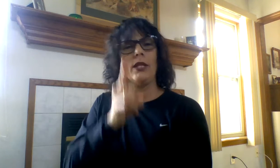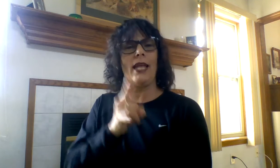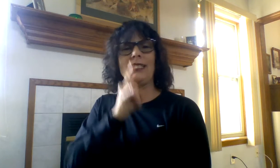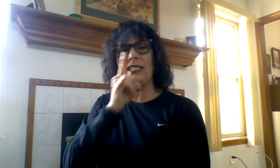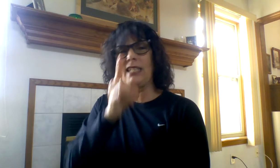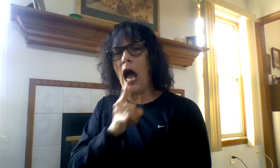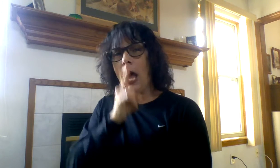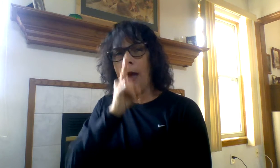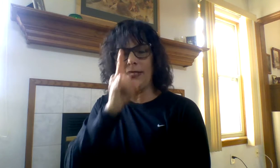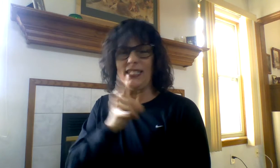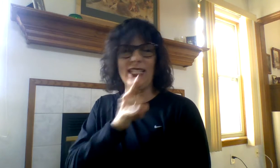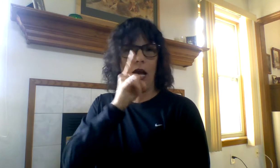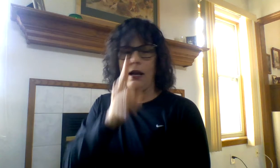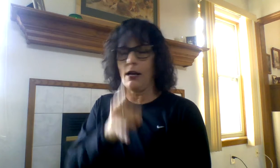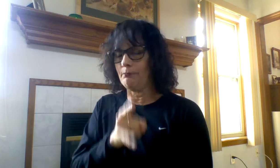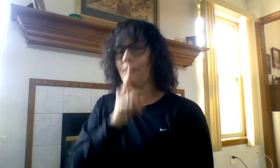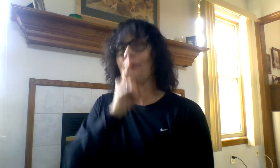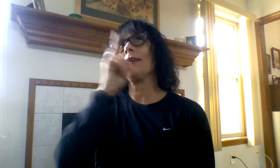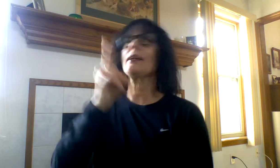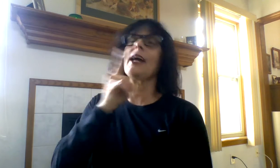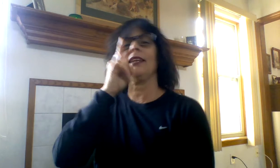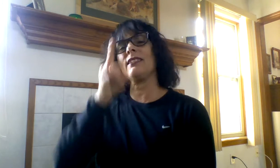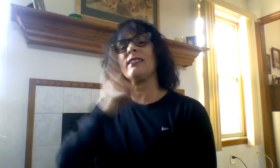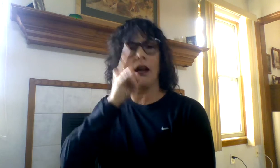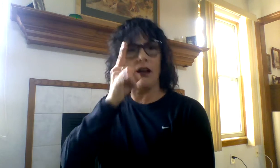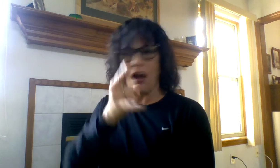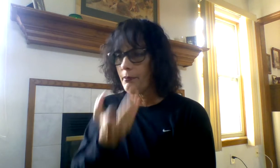like snob, kind of like stuck up.